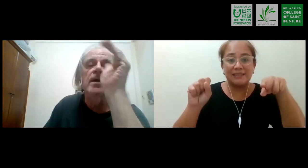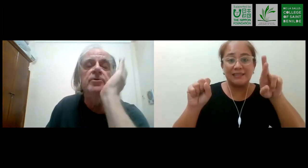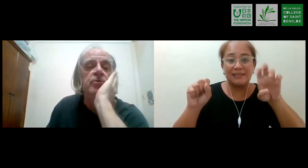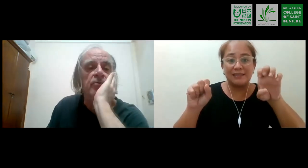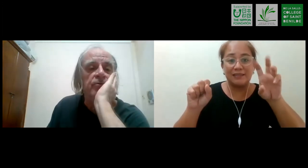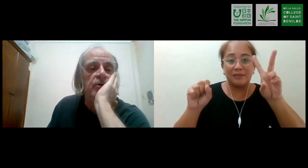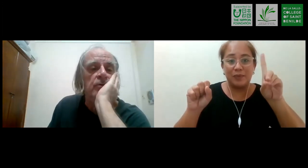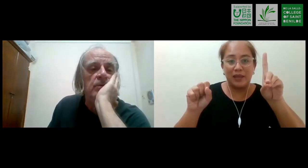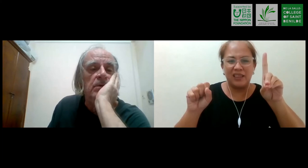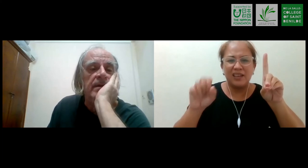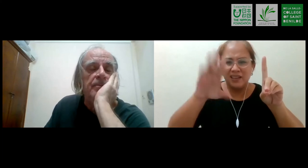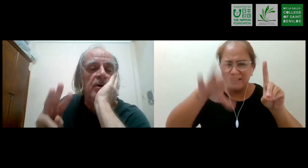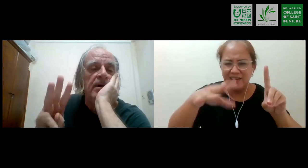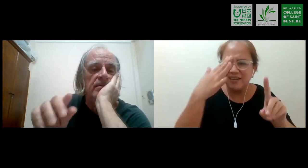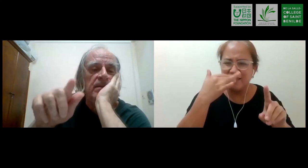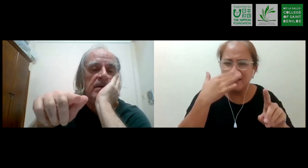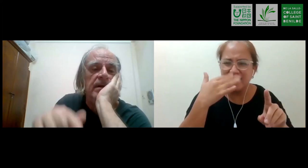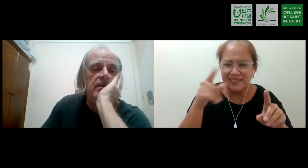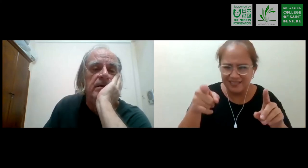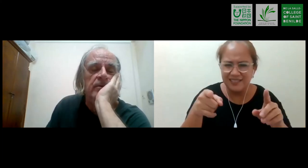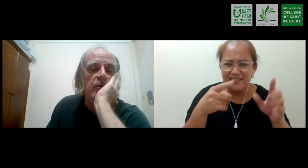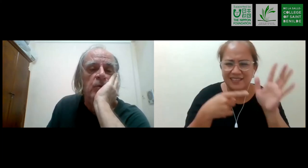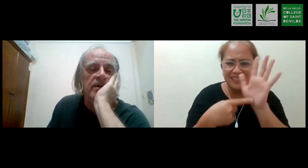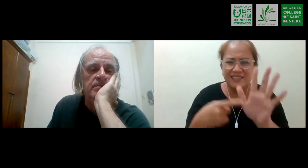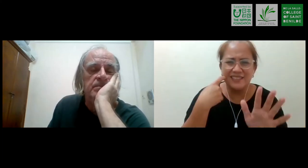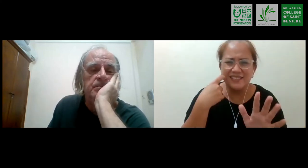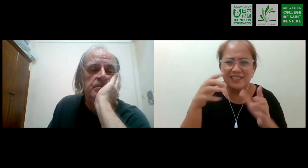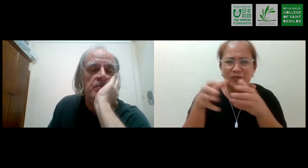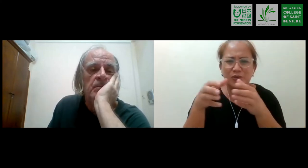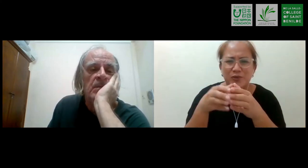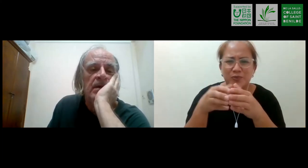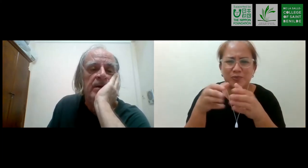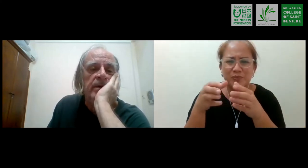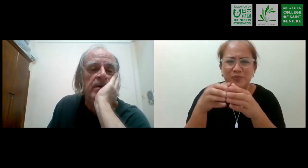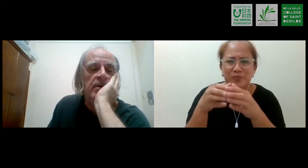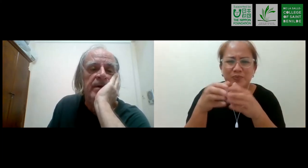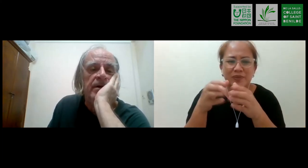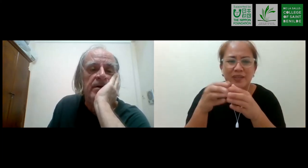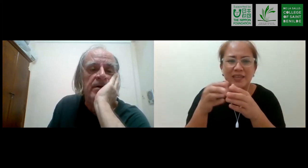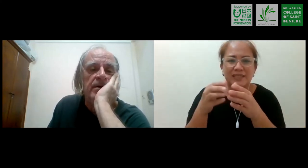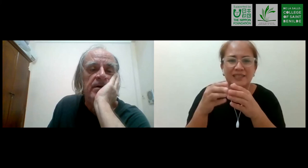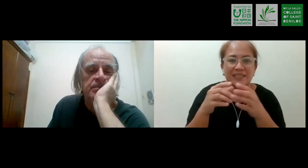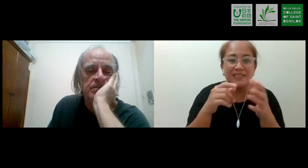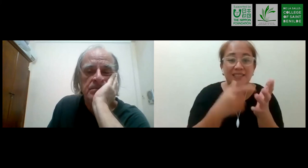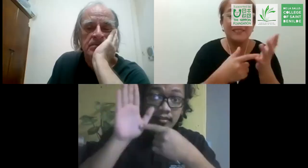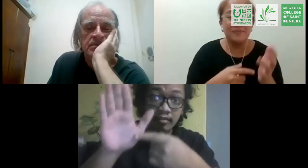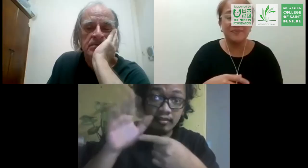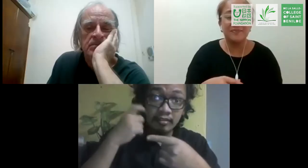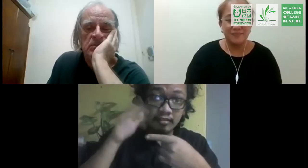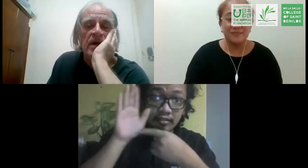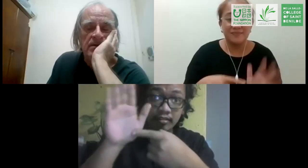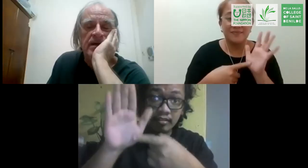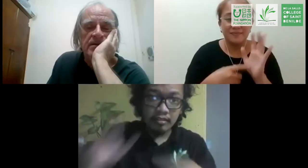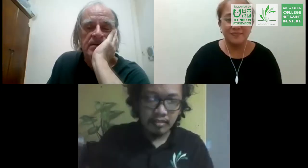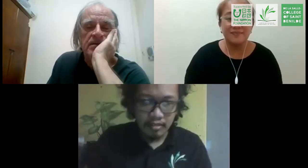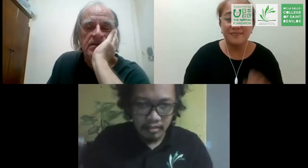Nat, why don't you go through that part in the group 1 and we can compare.